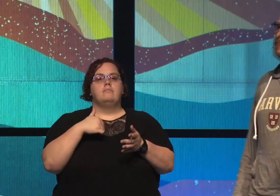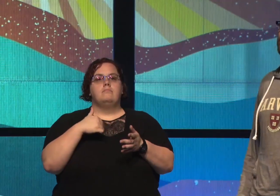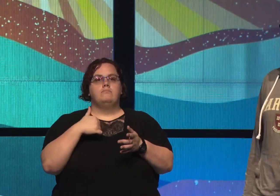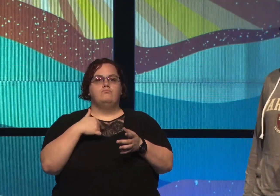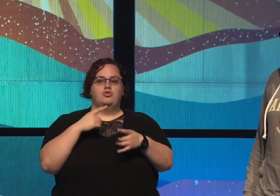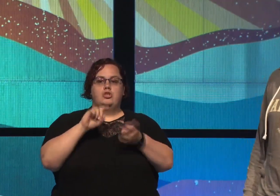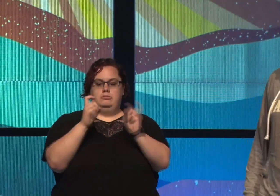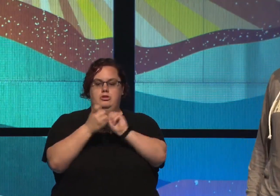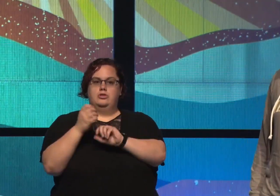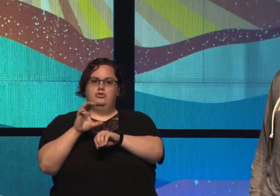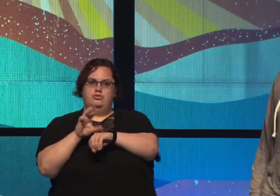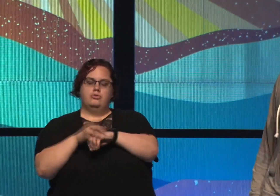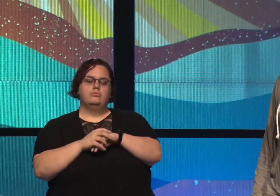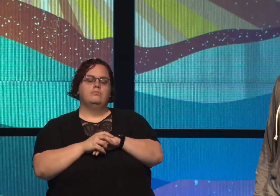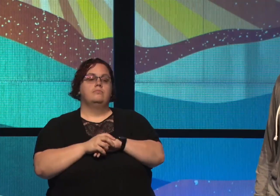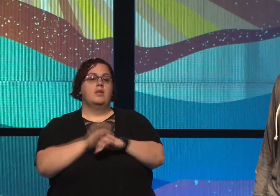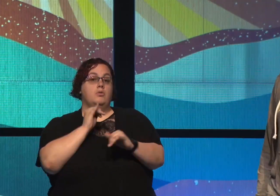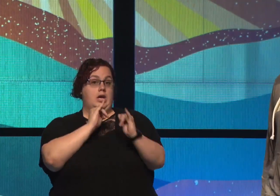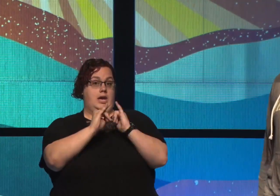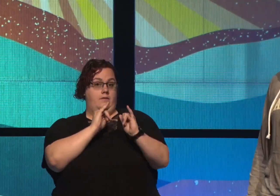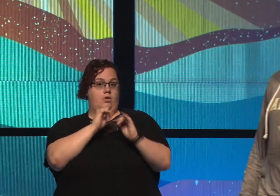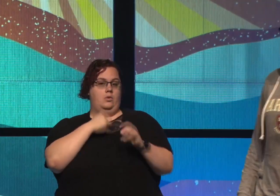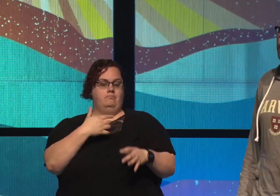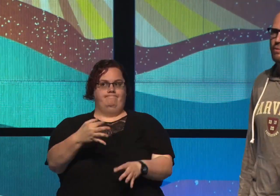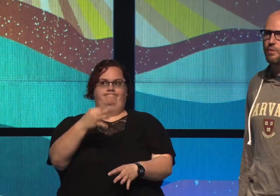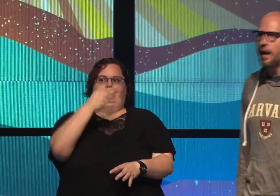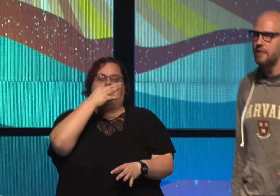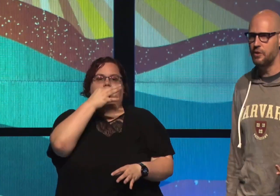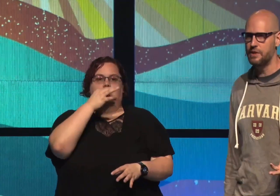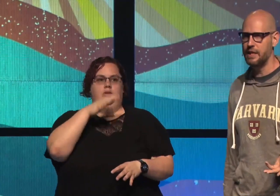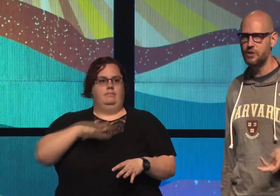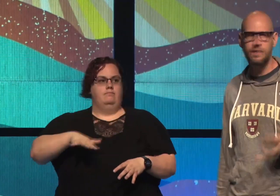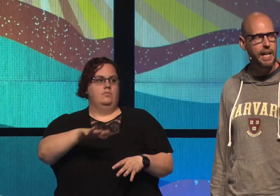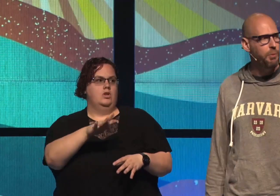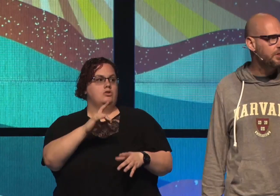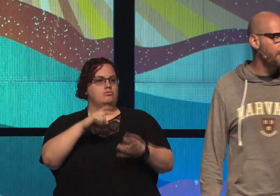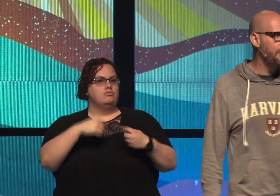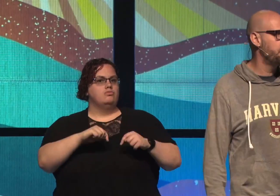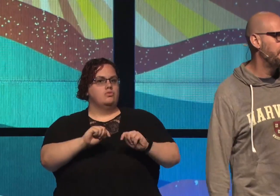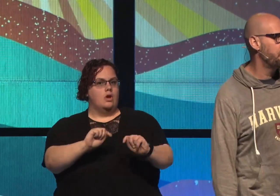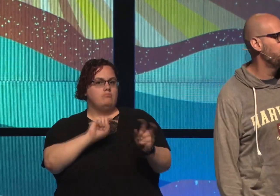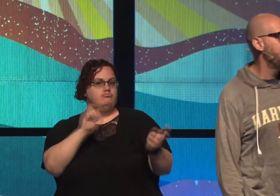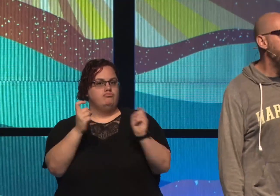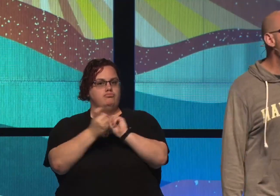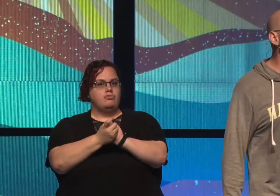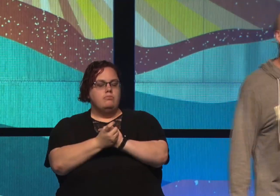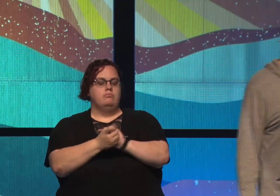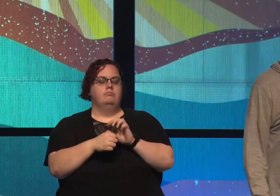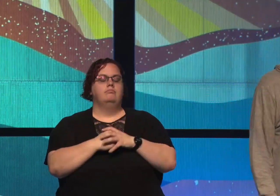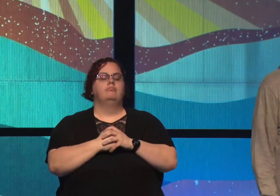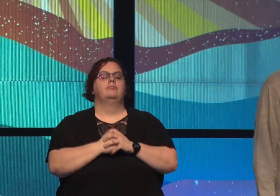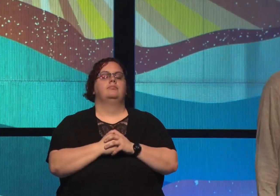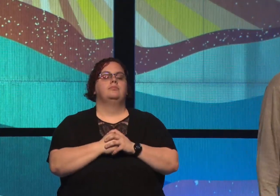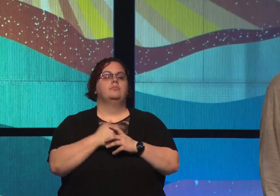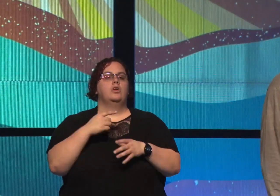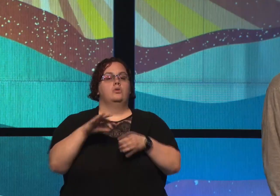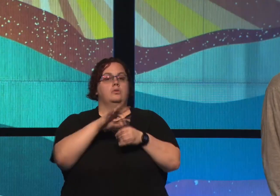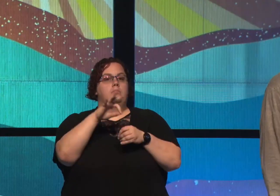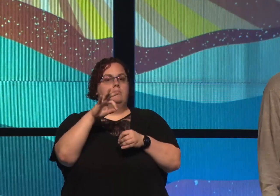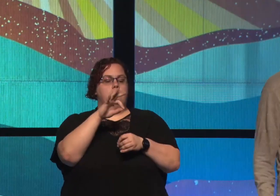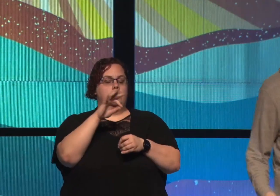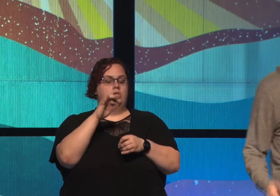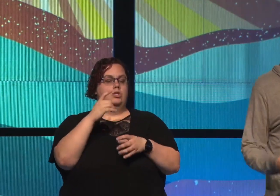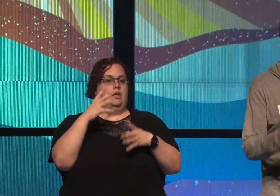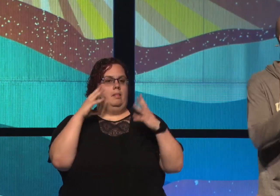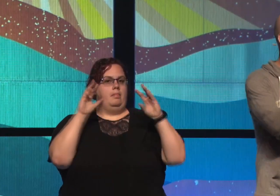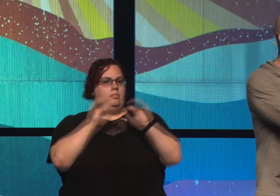hopefully interview an expert in the field that's really working to rewrite those things. So today we're going to talk about spiritual emptiness, our first unacceptable truth,